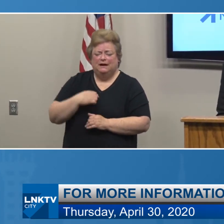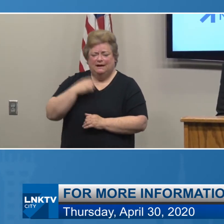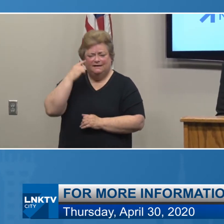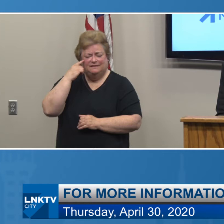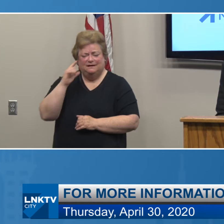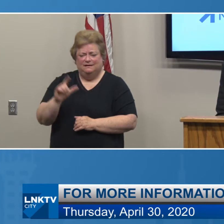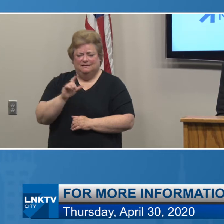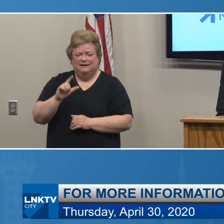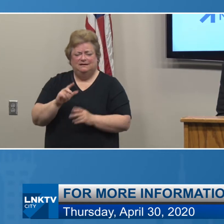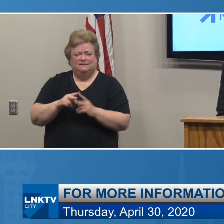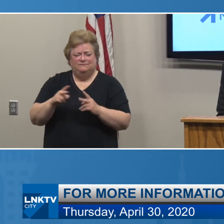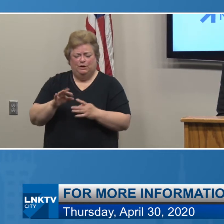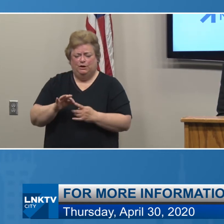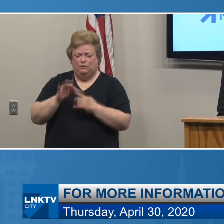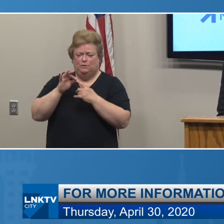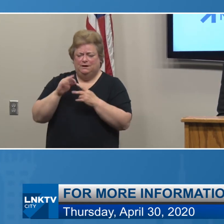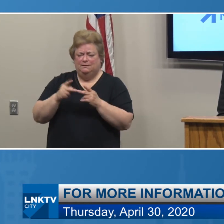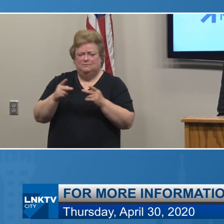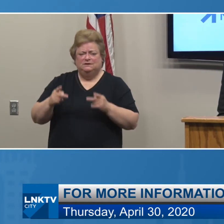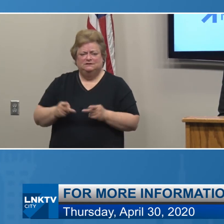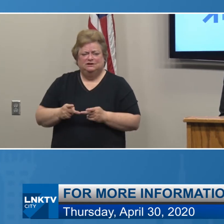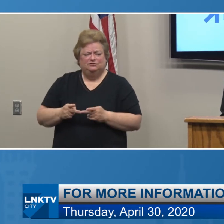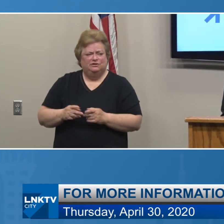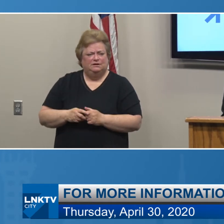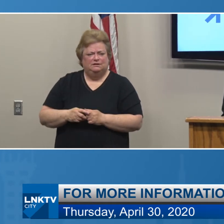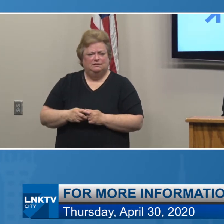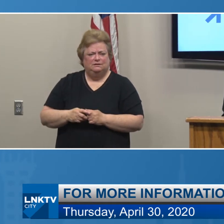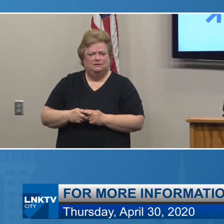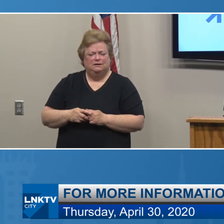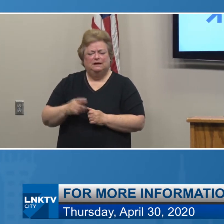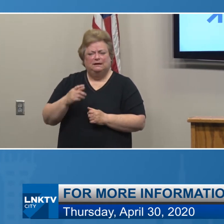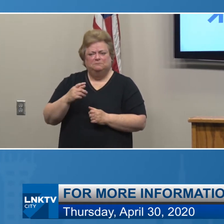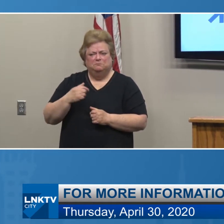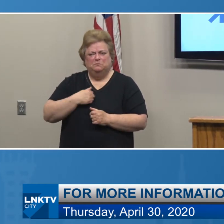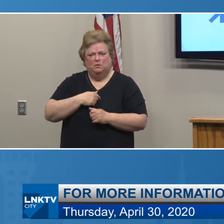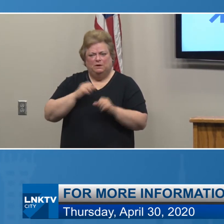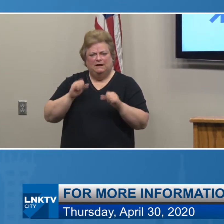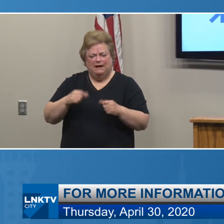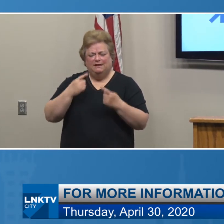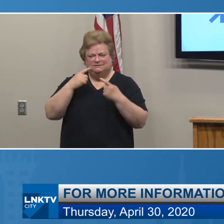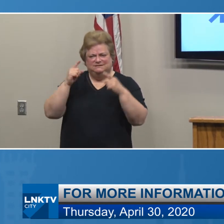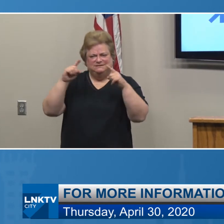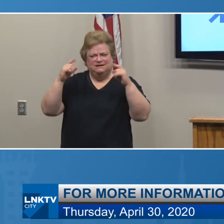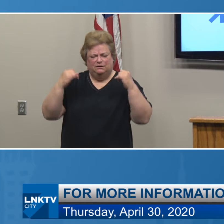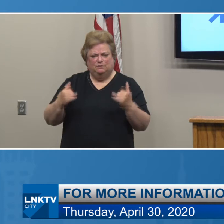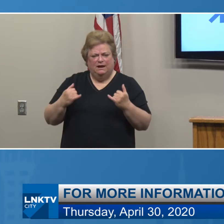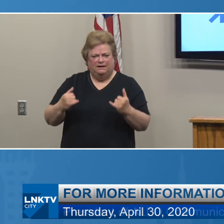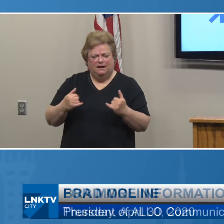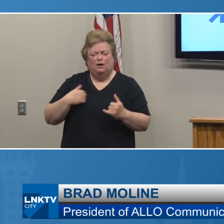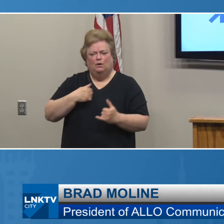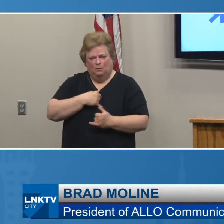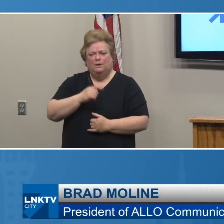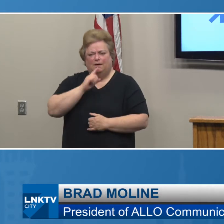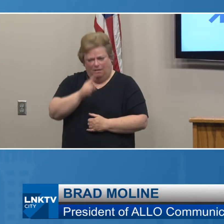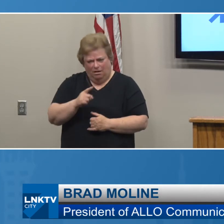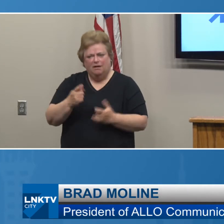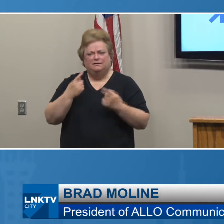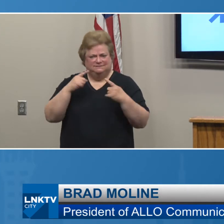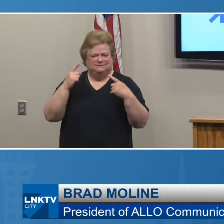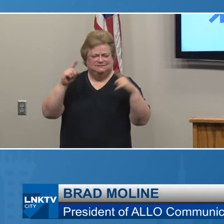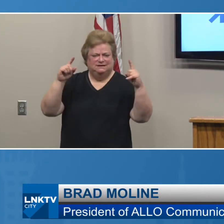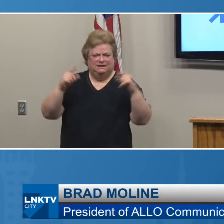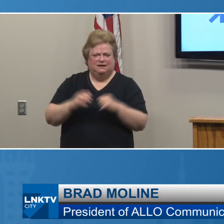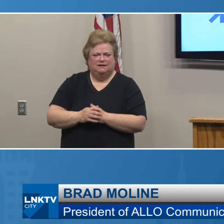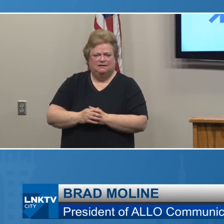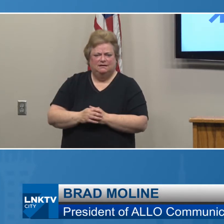is in a very unique position here to succeed right now, and I think we are succeeding. The first thing